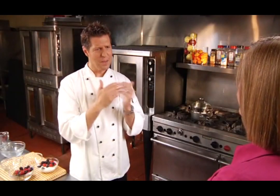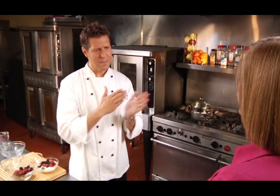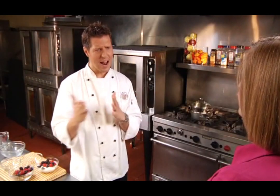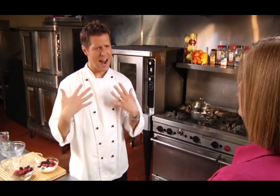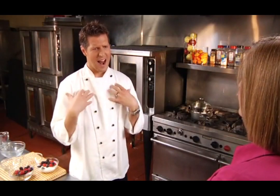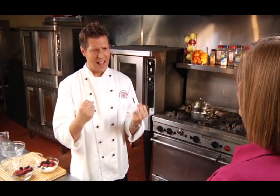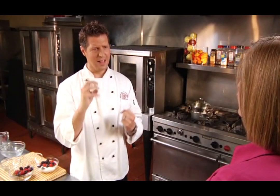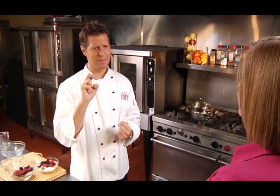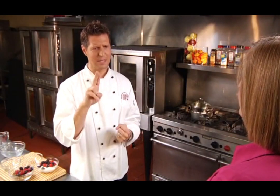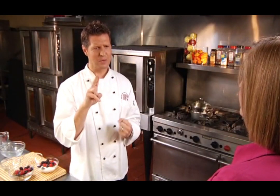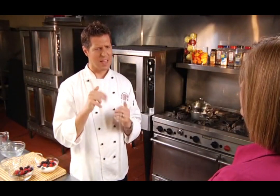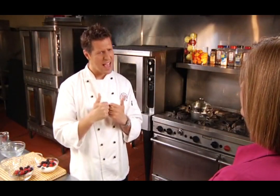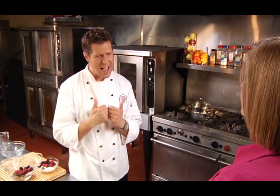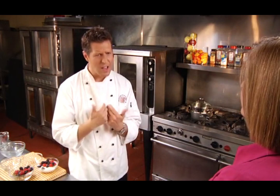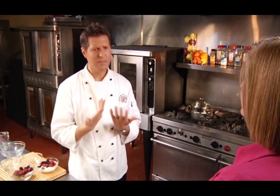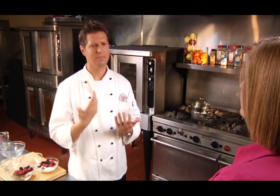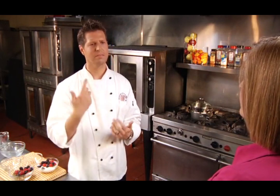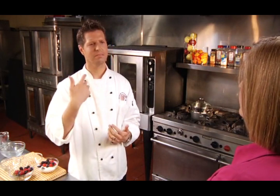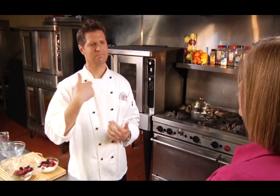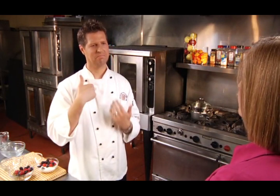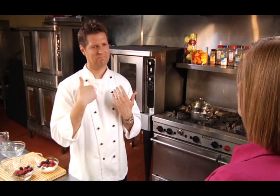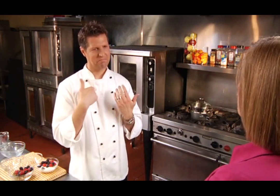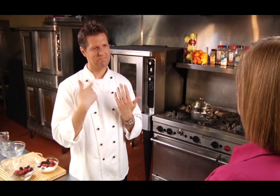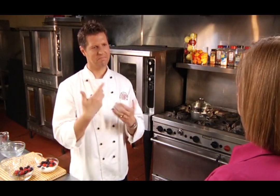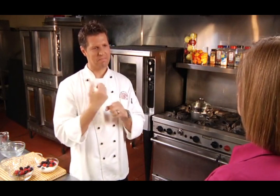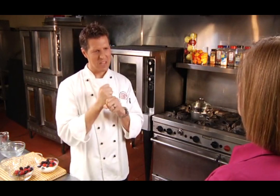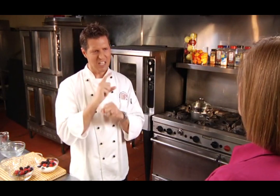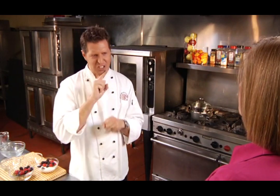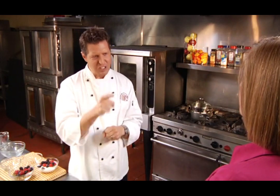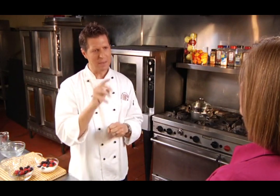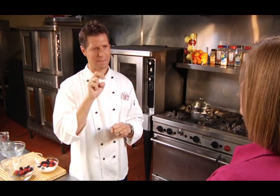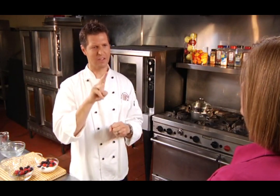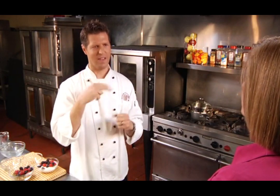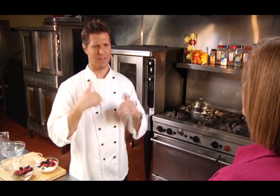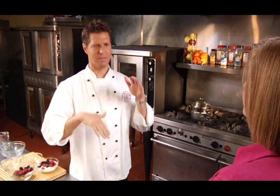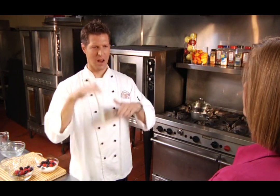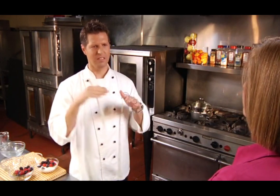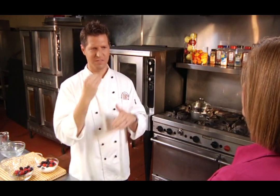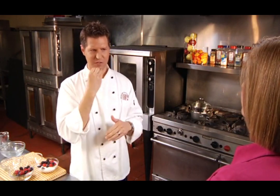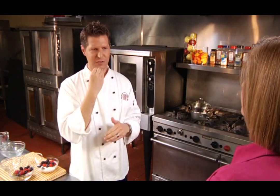How do you plan a healthy menu? I make sure to have balanced menus.